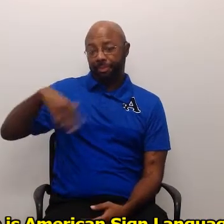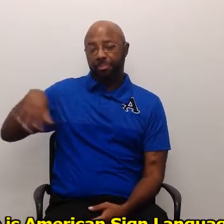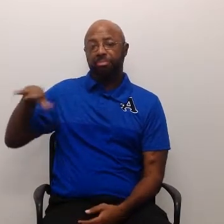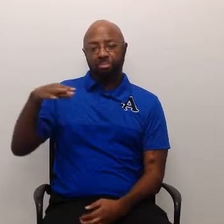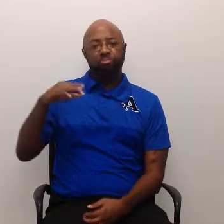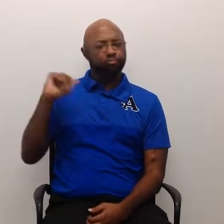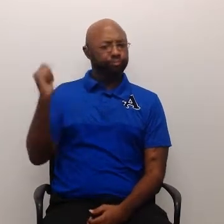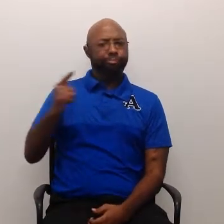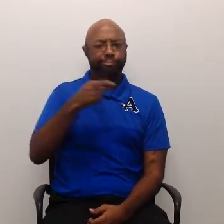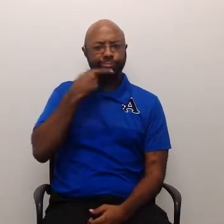gestures.